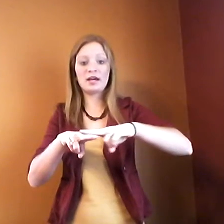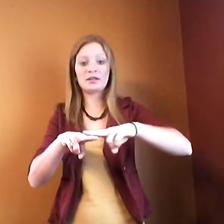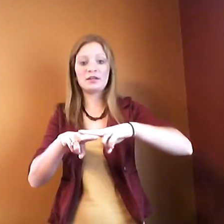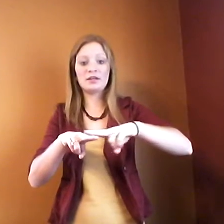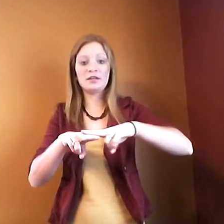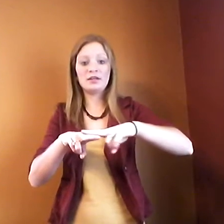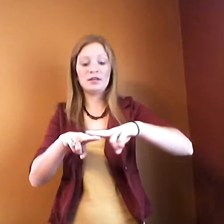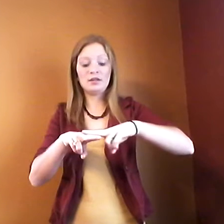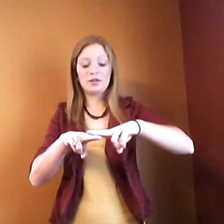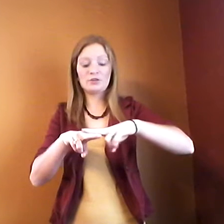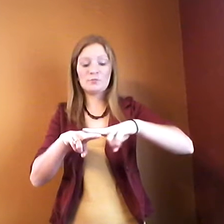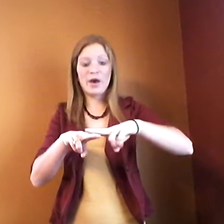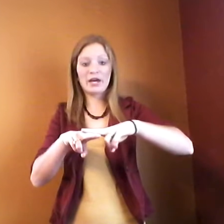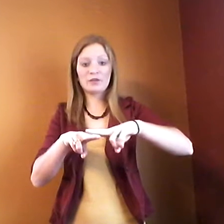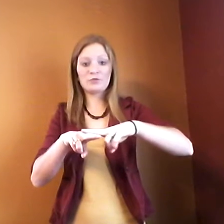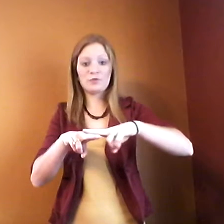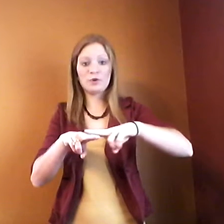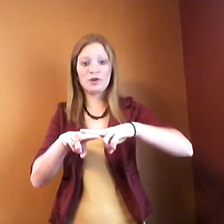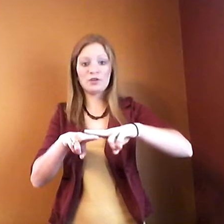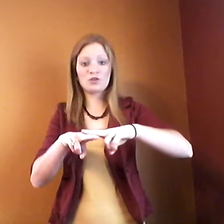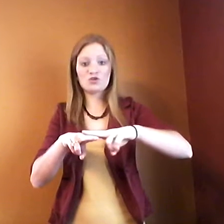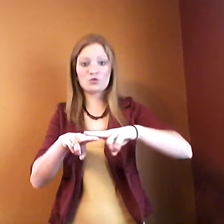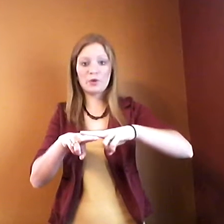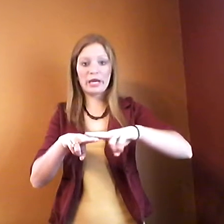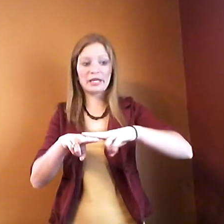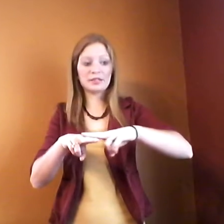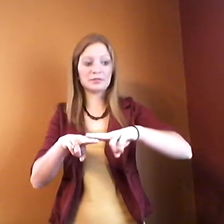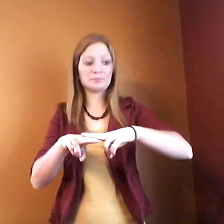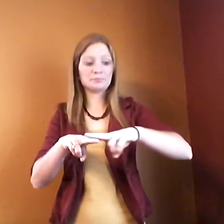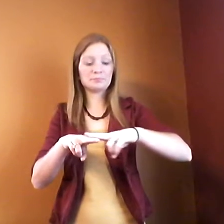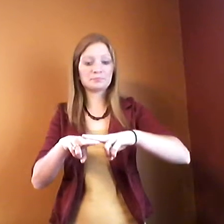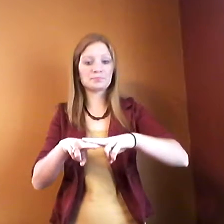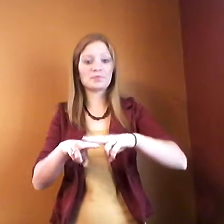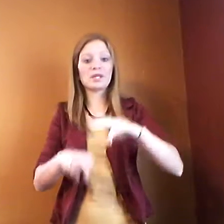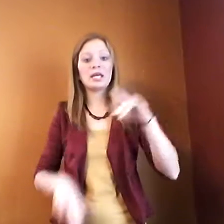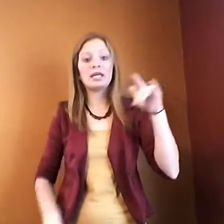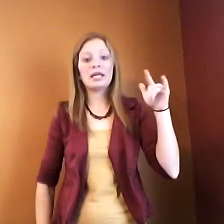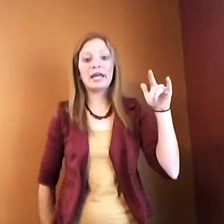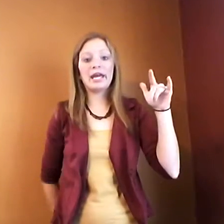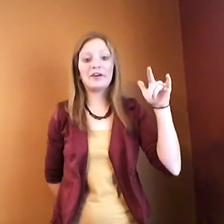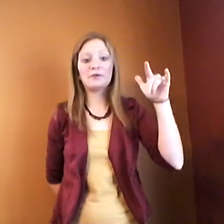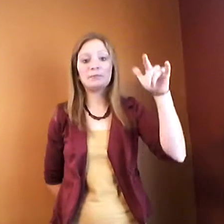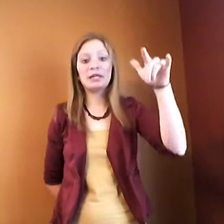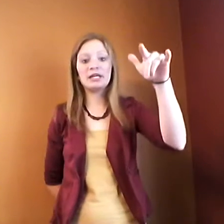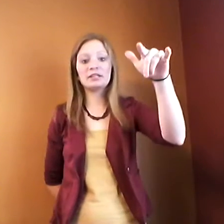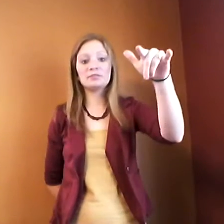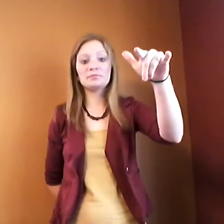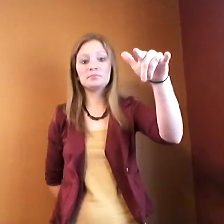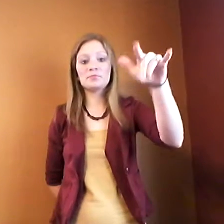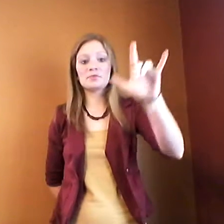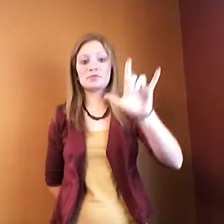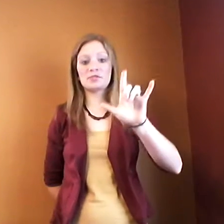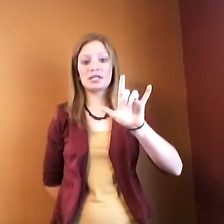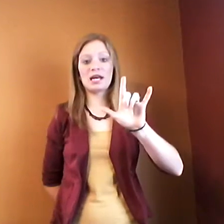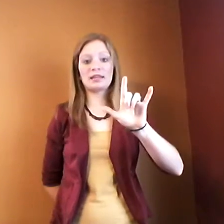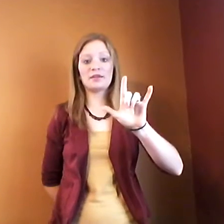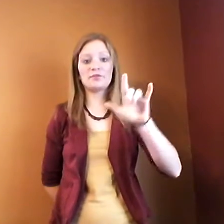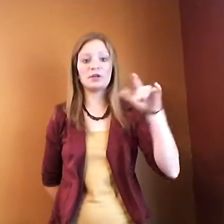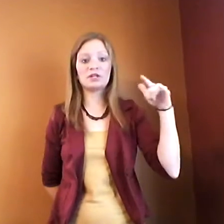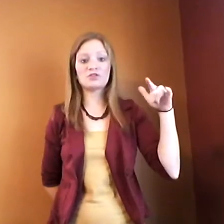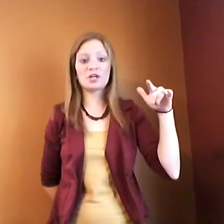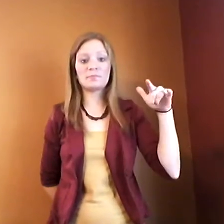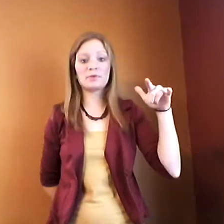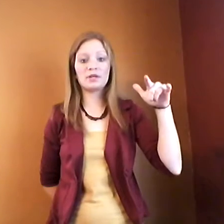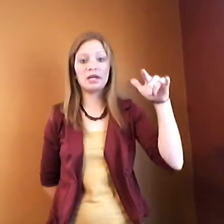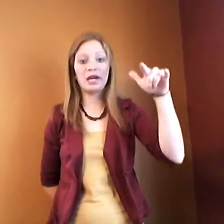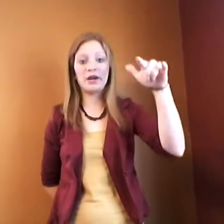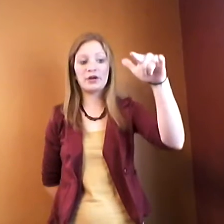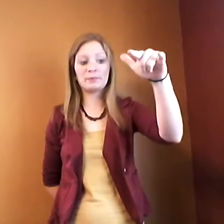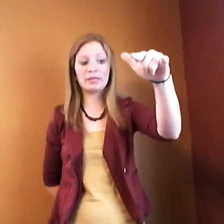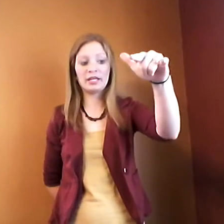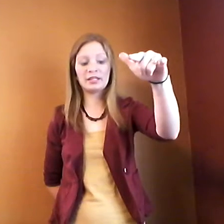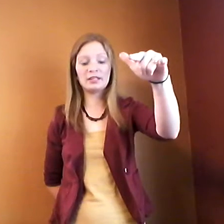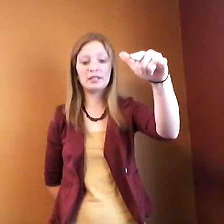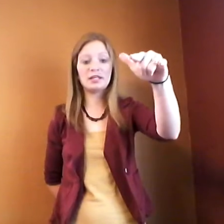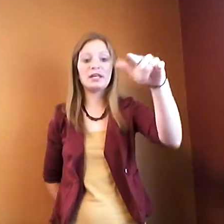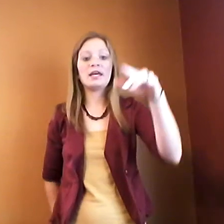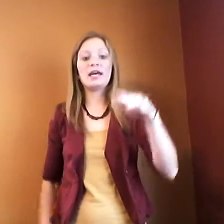of goes back and forth. Train. Airplane, so it's that I love you hand shape. Airplane. And